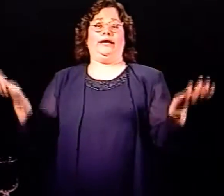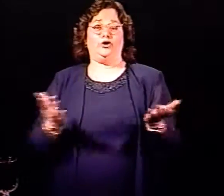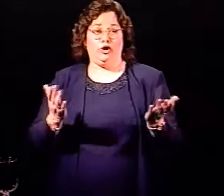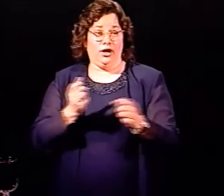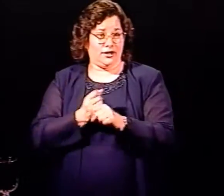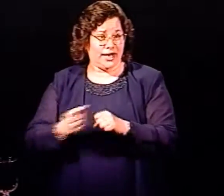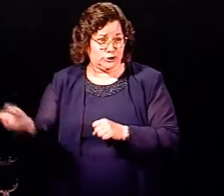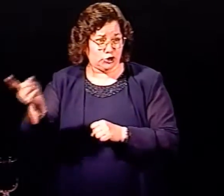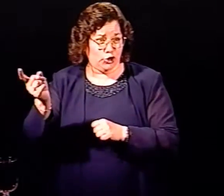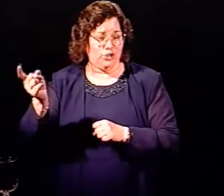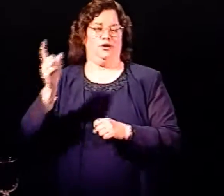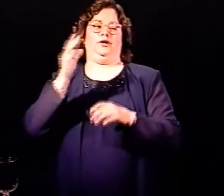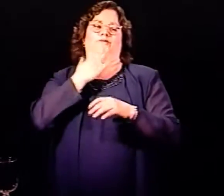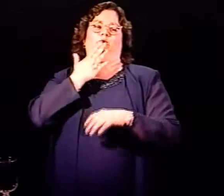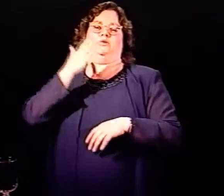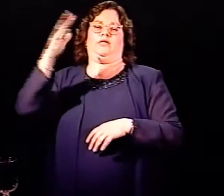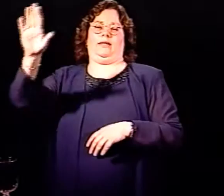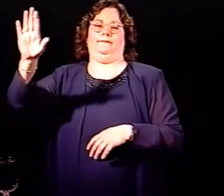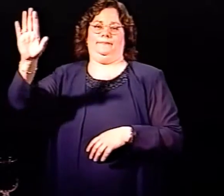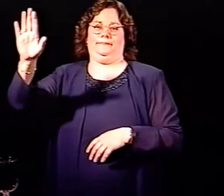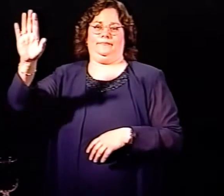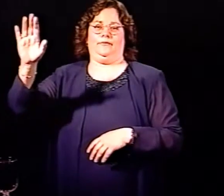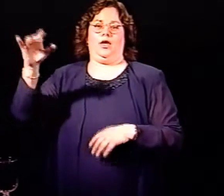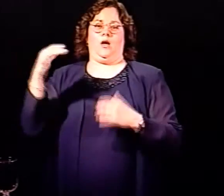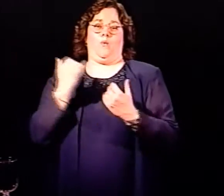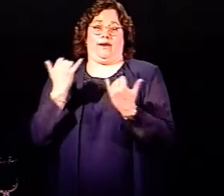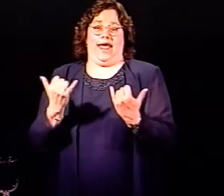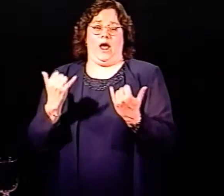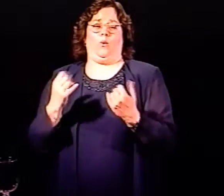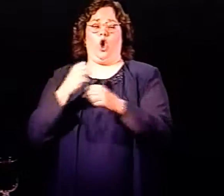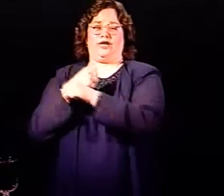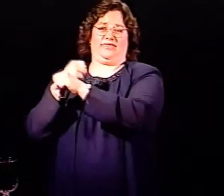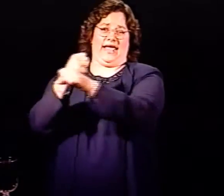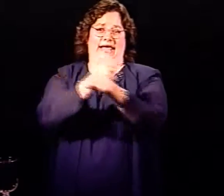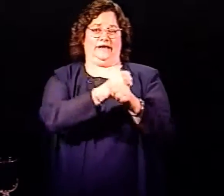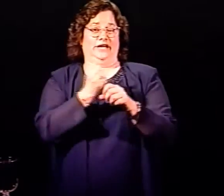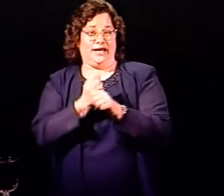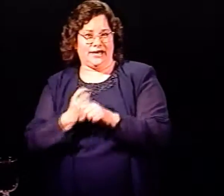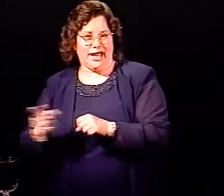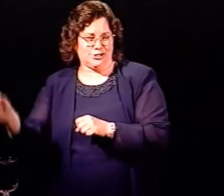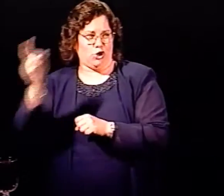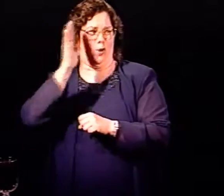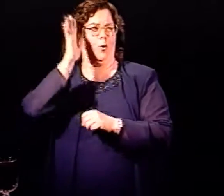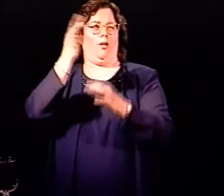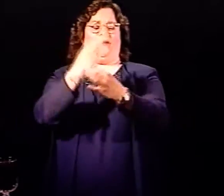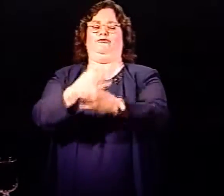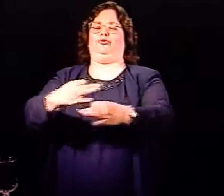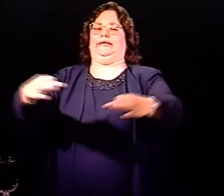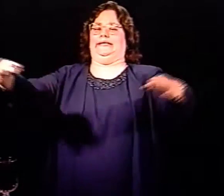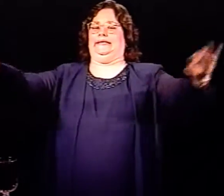here. Next year we will celebrate in Jerusalem. Now we are slaves. Next year we will be